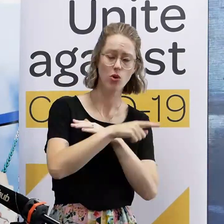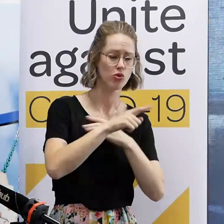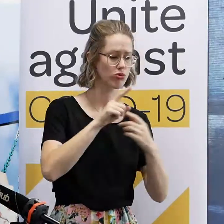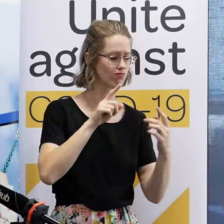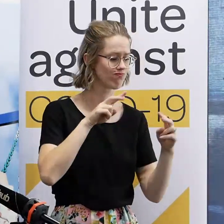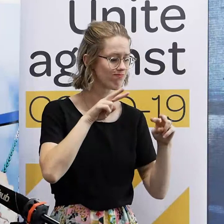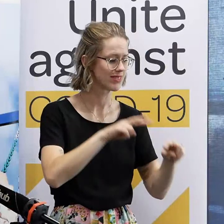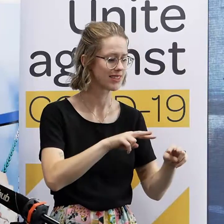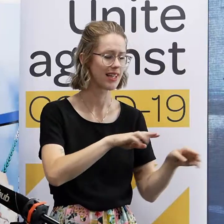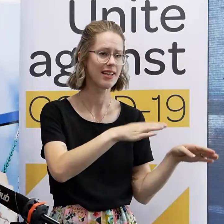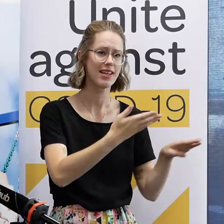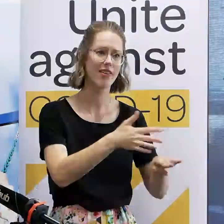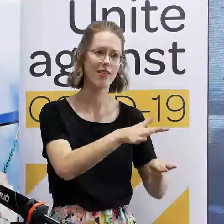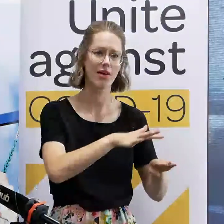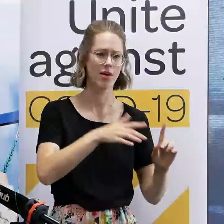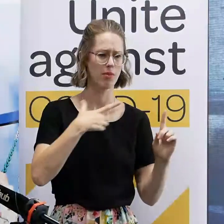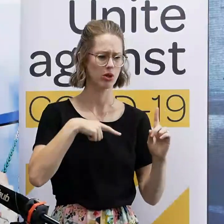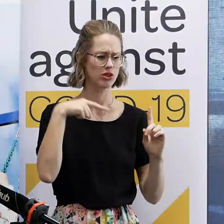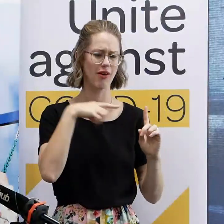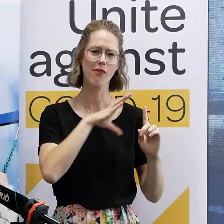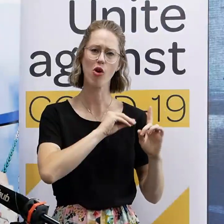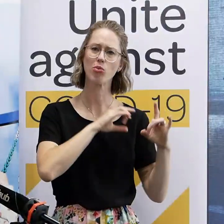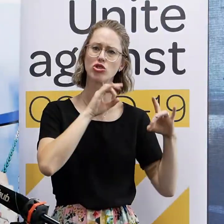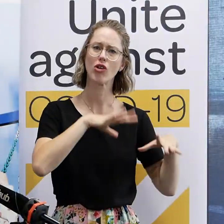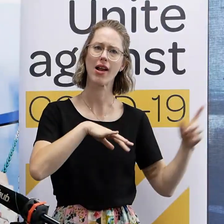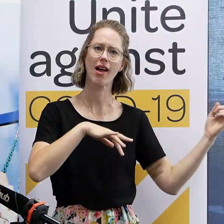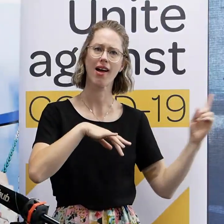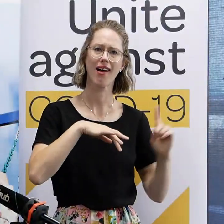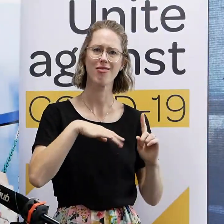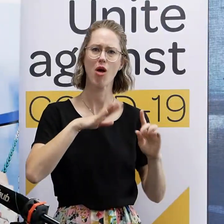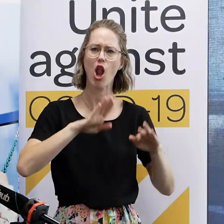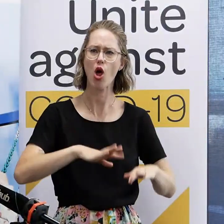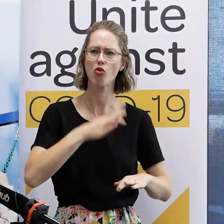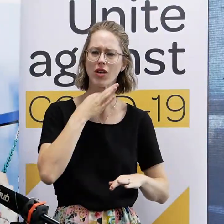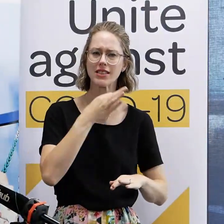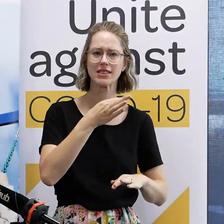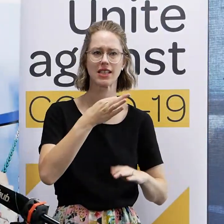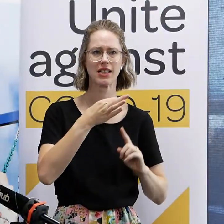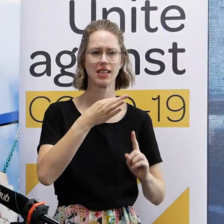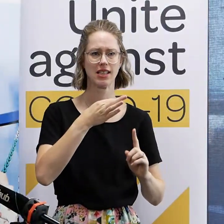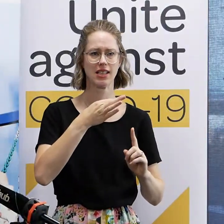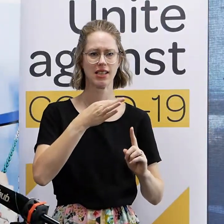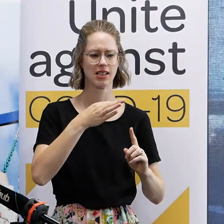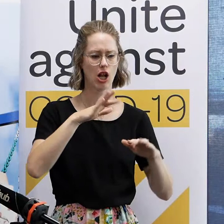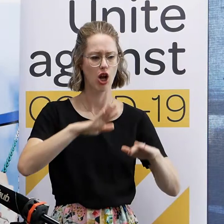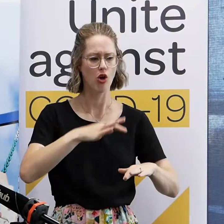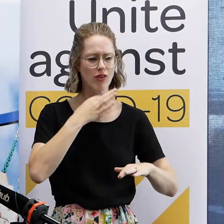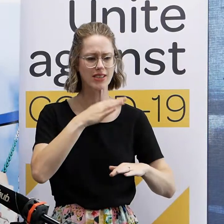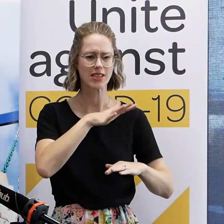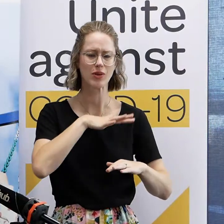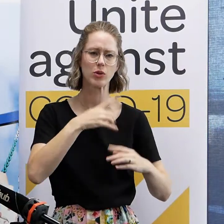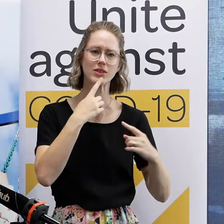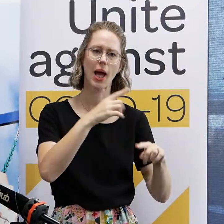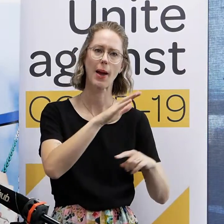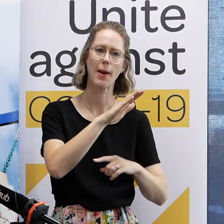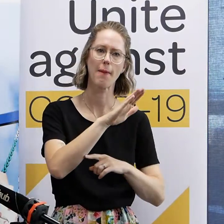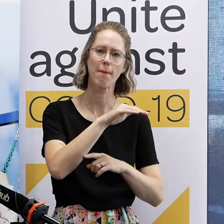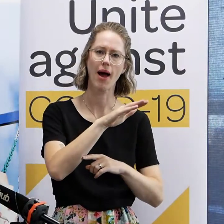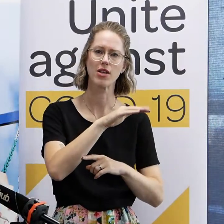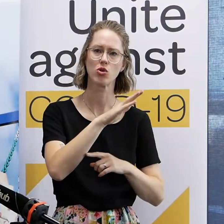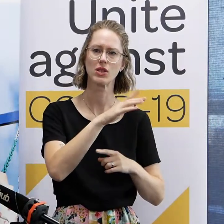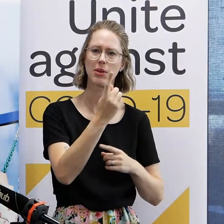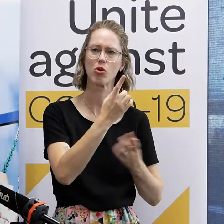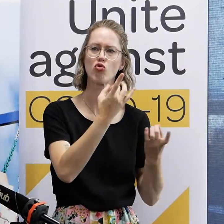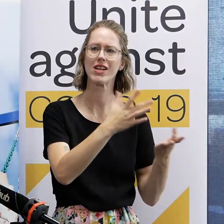they're coming from a seemingly very low risk country, and they're going into a low risk situation to say goodbye to an already deceased loved